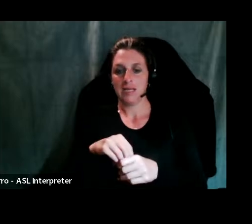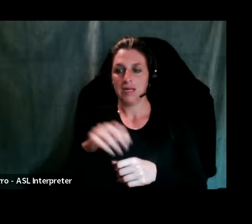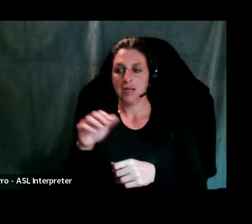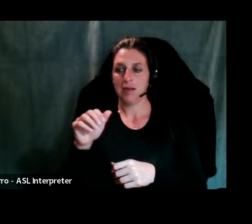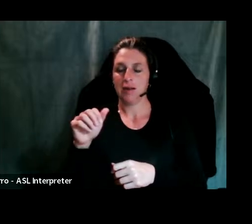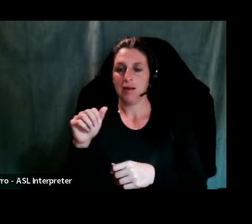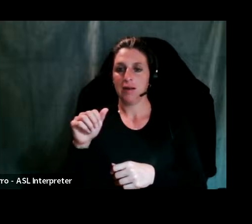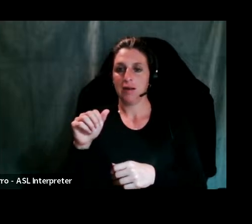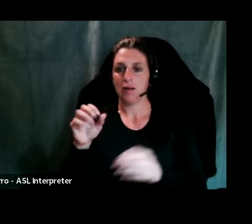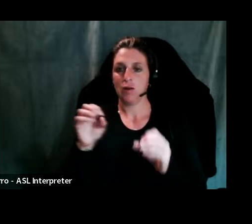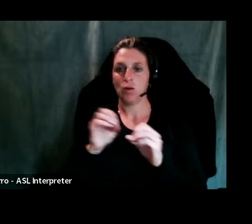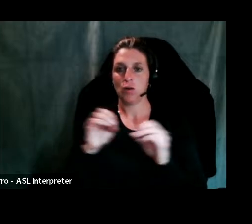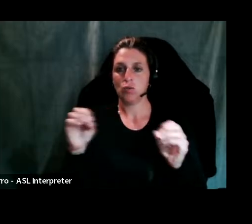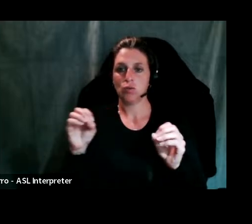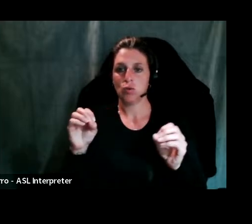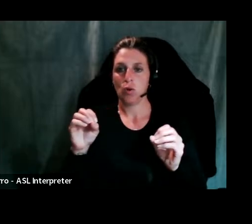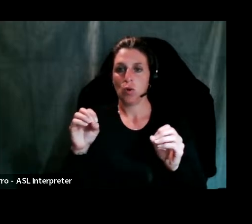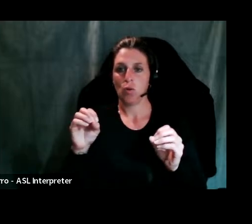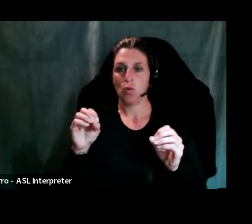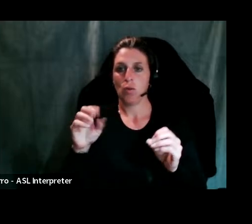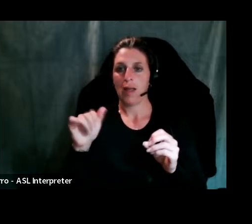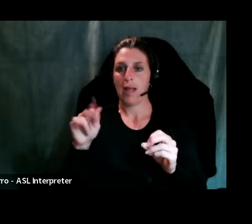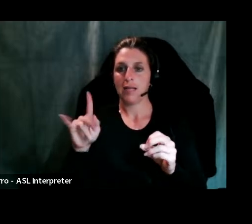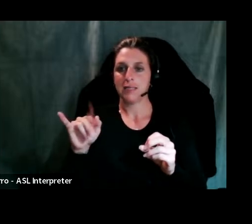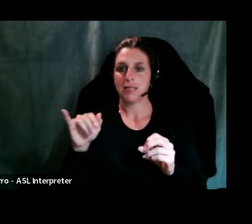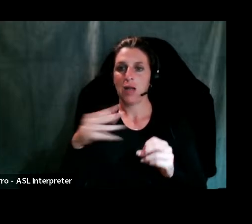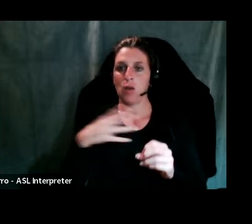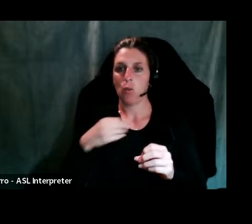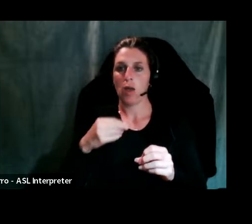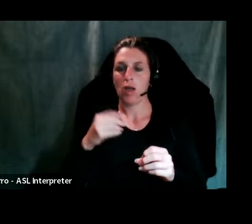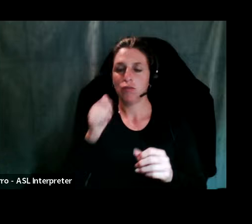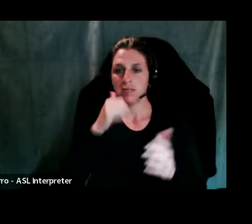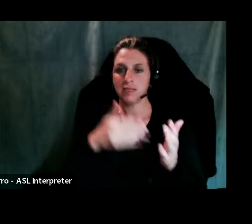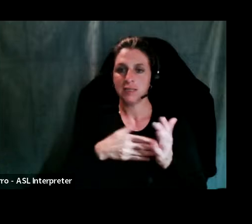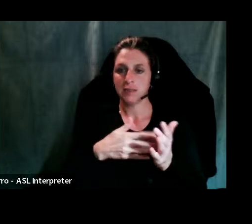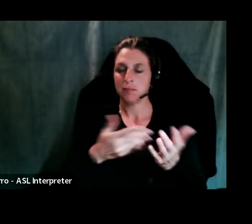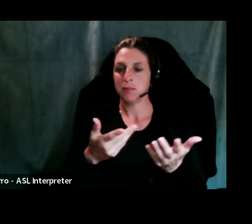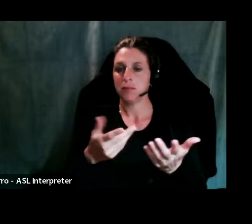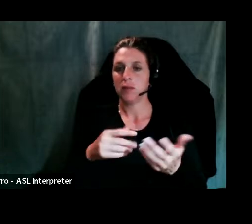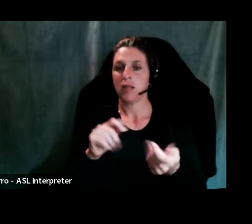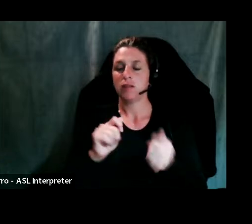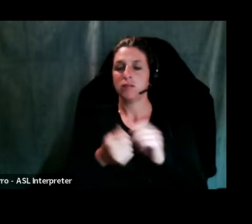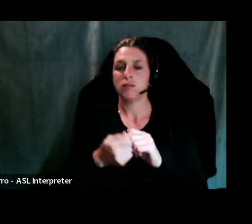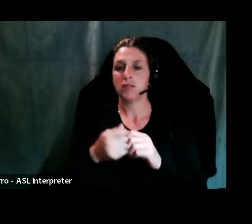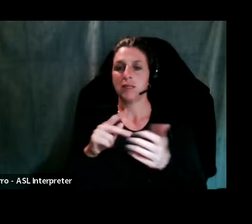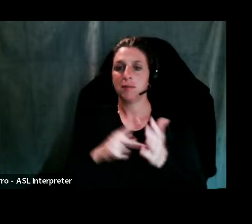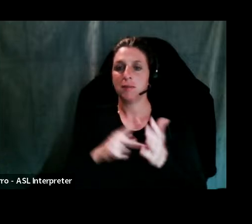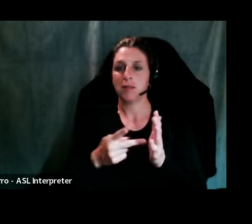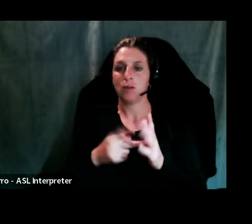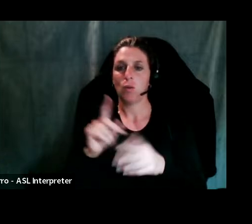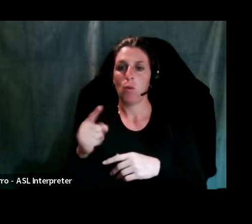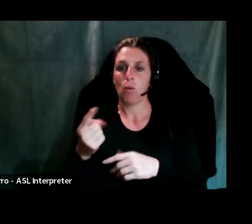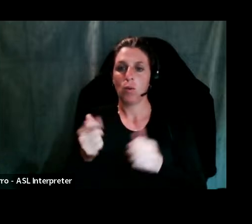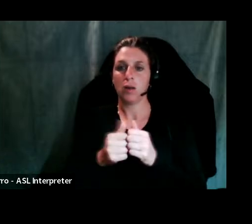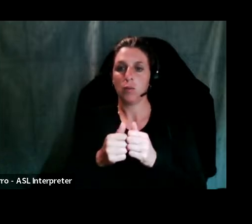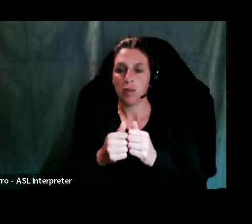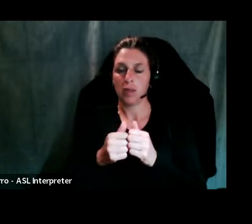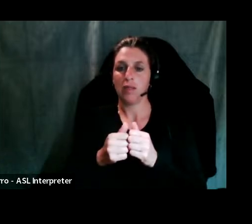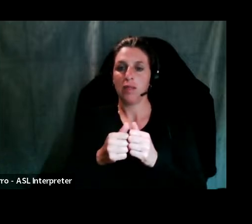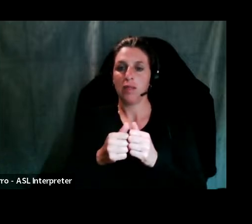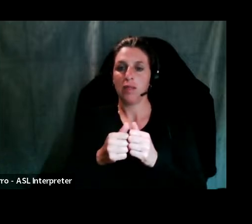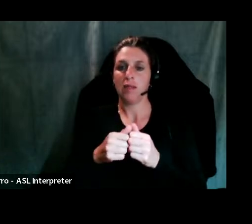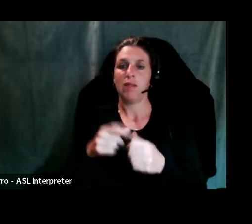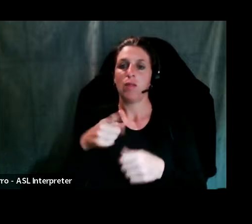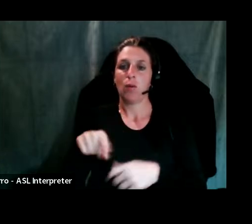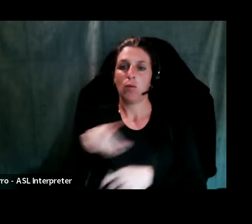as anti-white racism, because they've redefined the meaning so that only those with power and privilege can be racist,